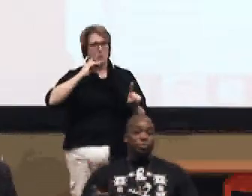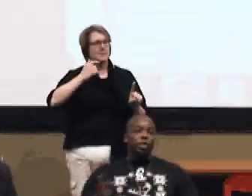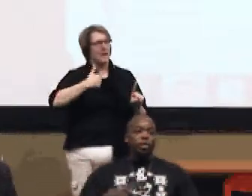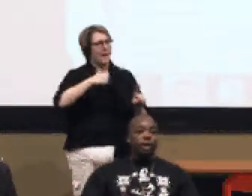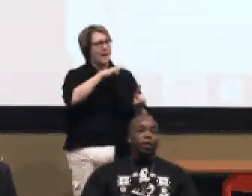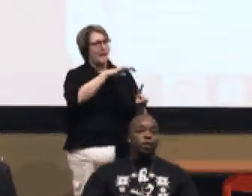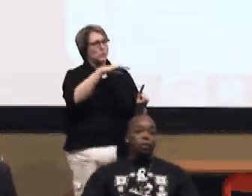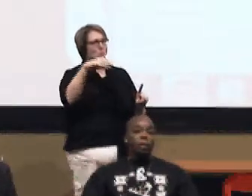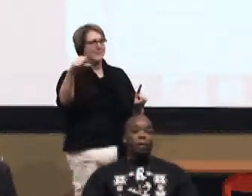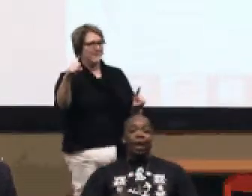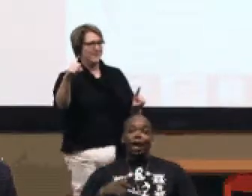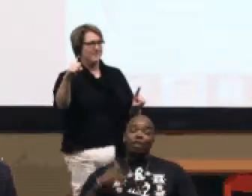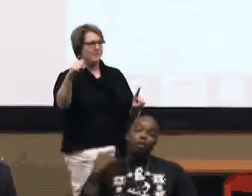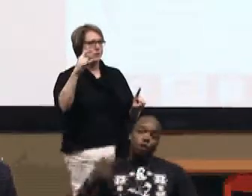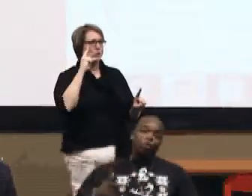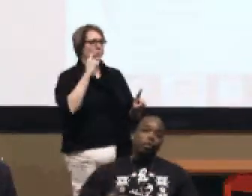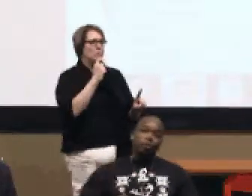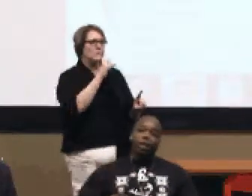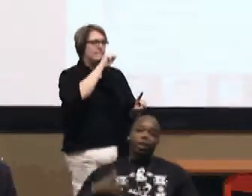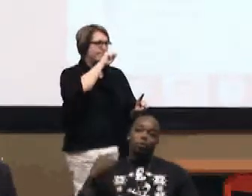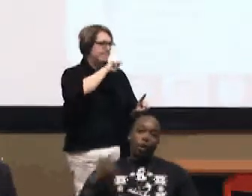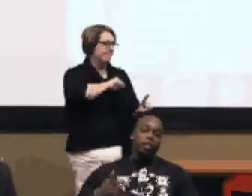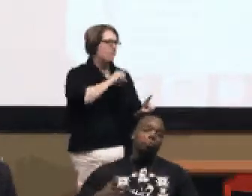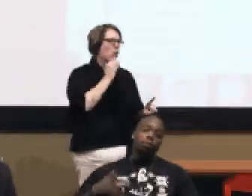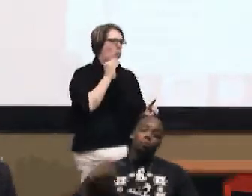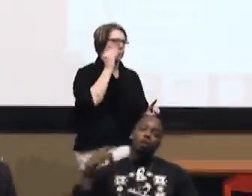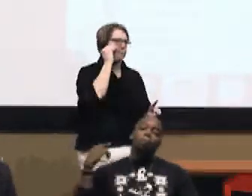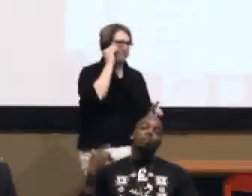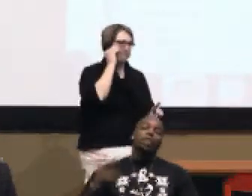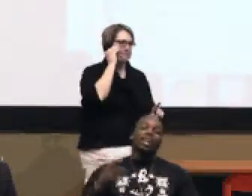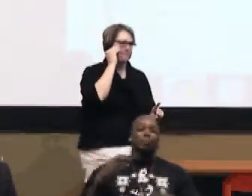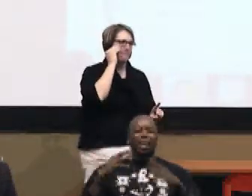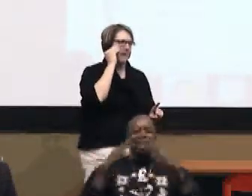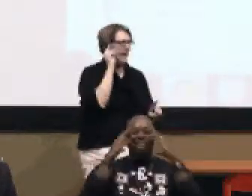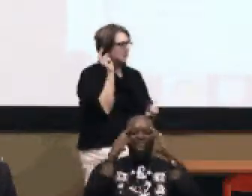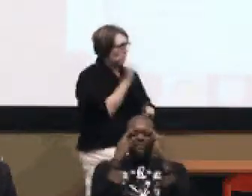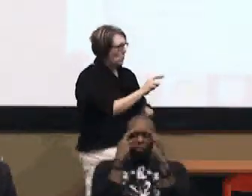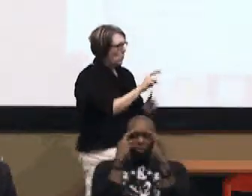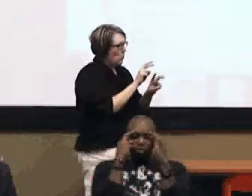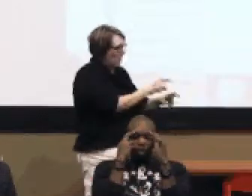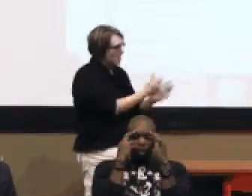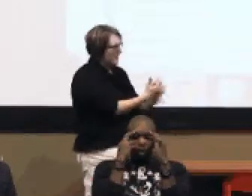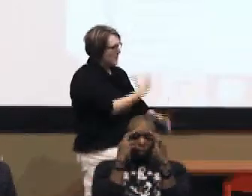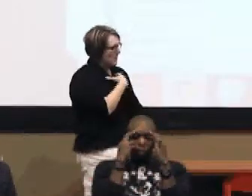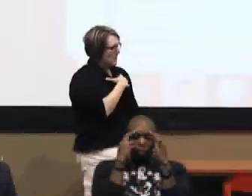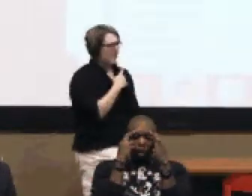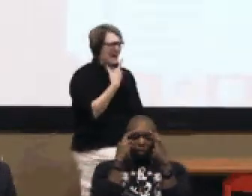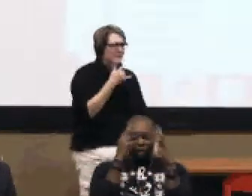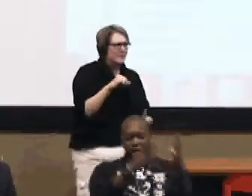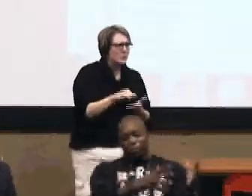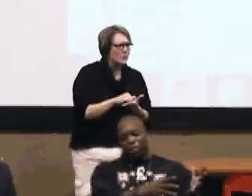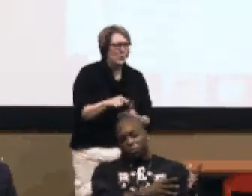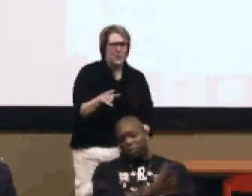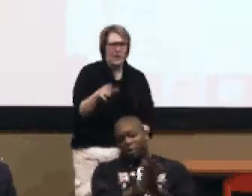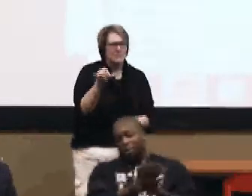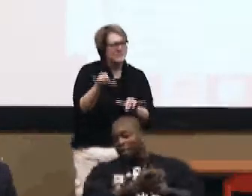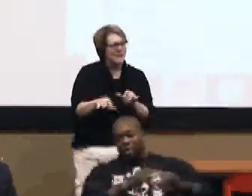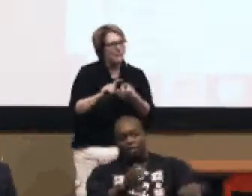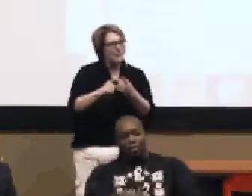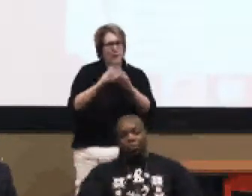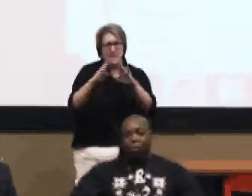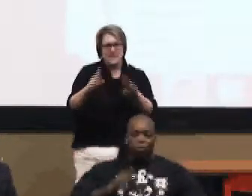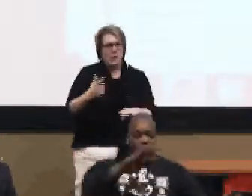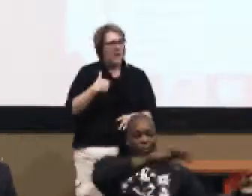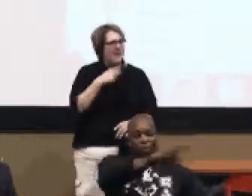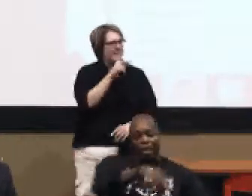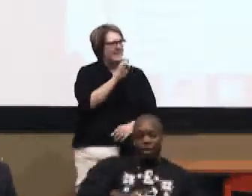to appreciate home. I had to go somewhere and watch people complain. I'm like, I'm in New York. I'm staying at a friend's place. I got